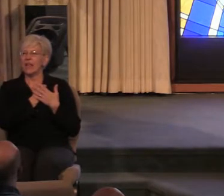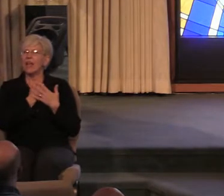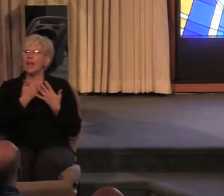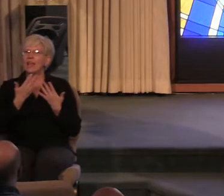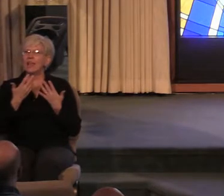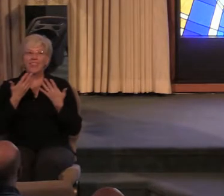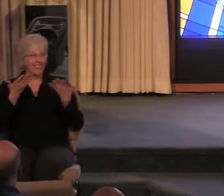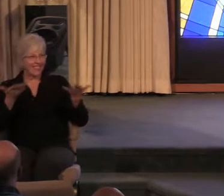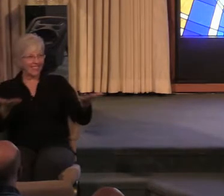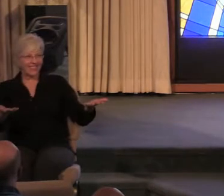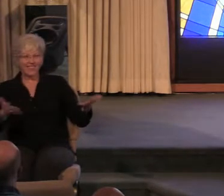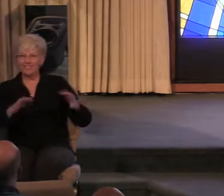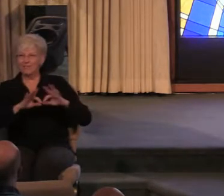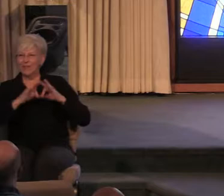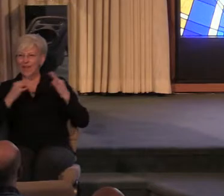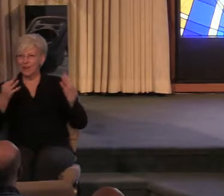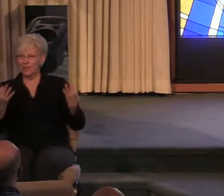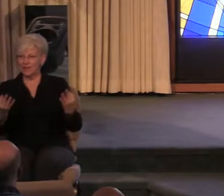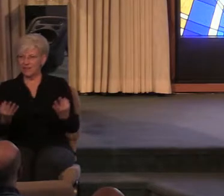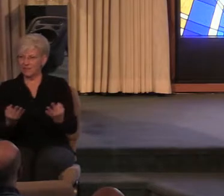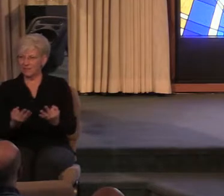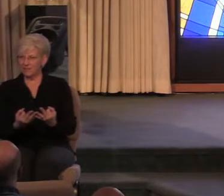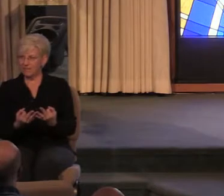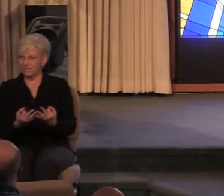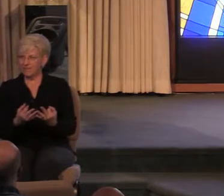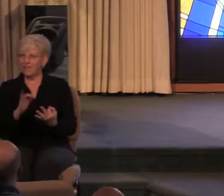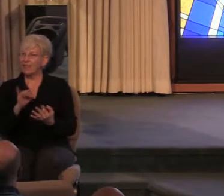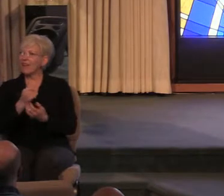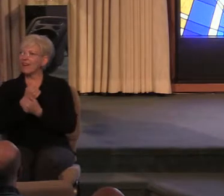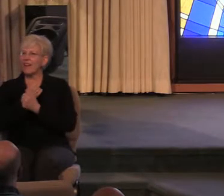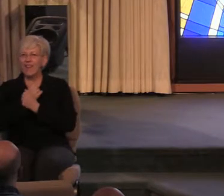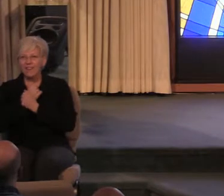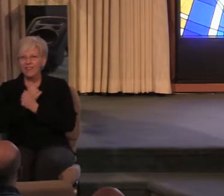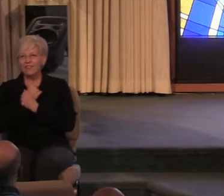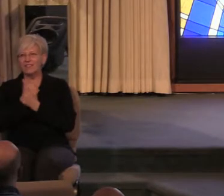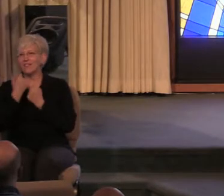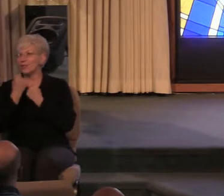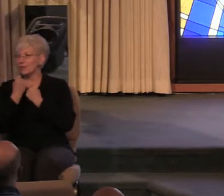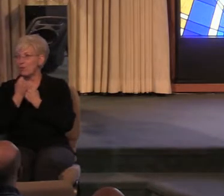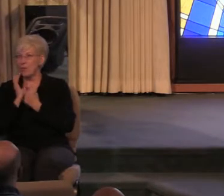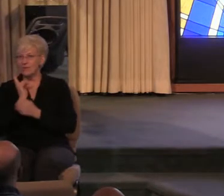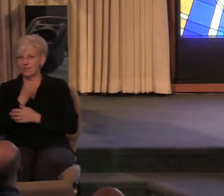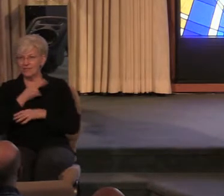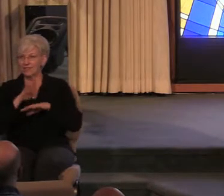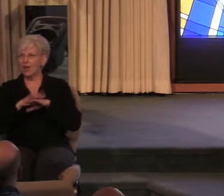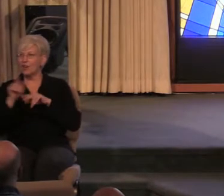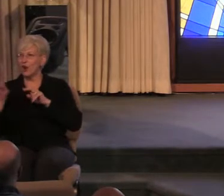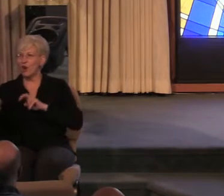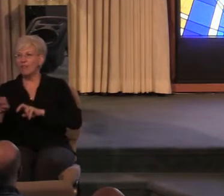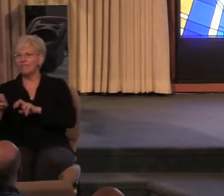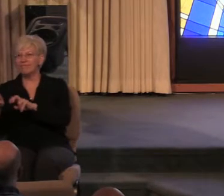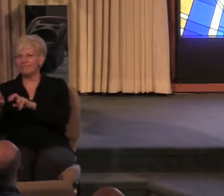this family that lovingly supports us on our path,